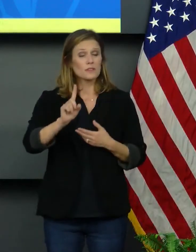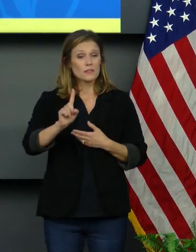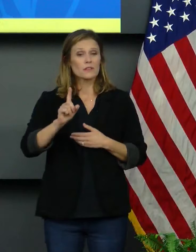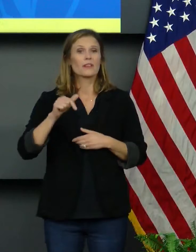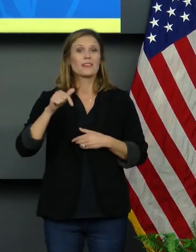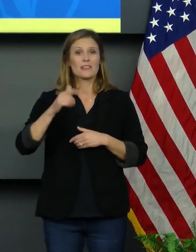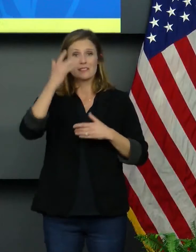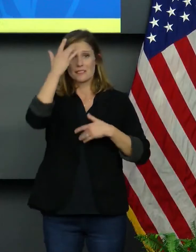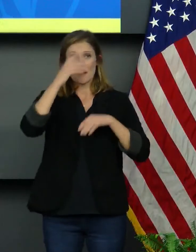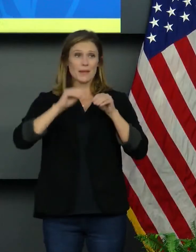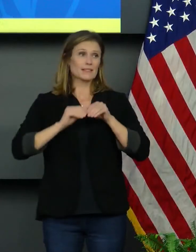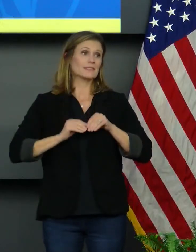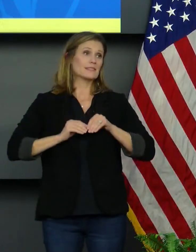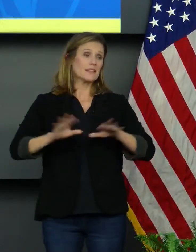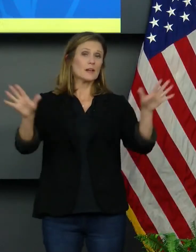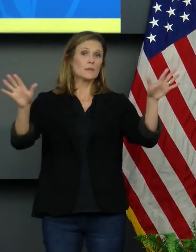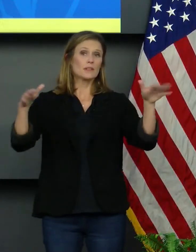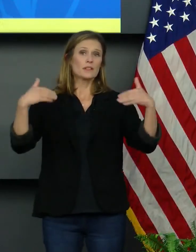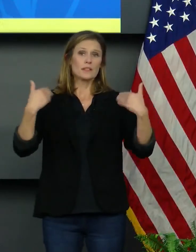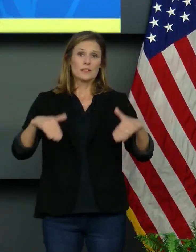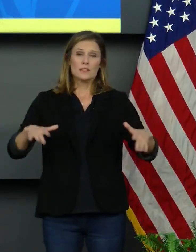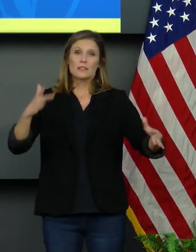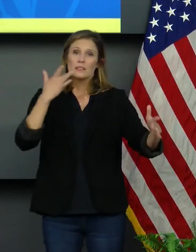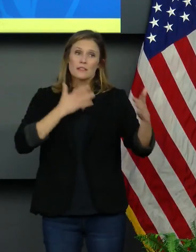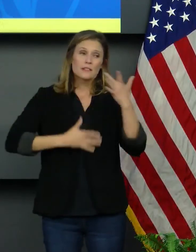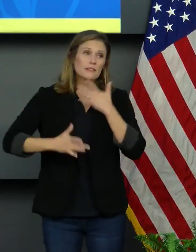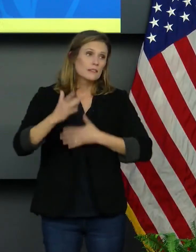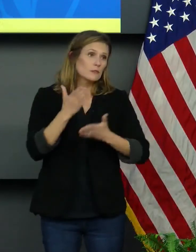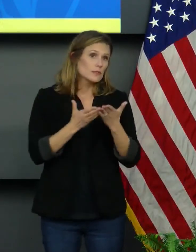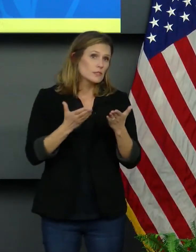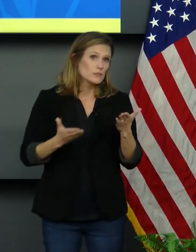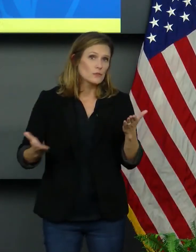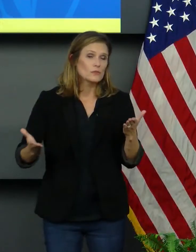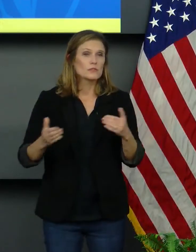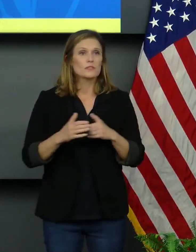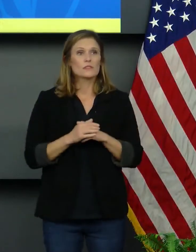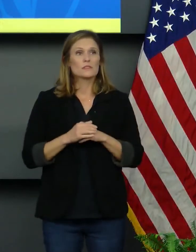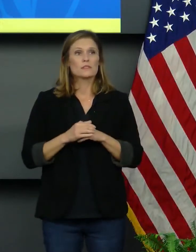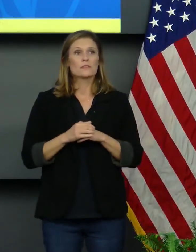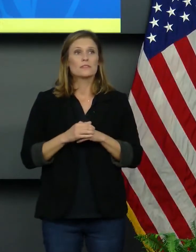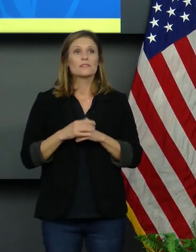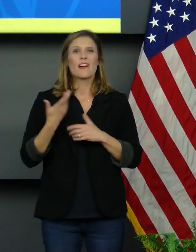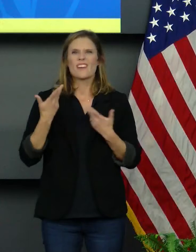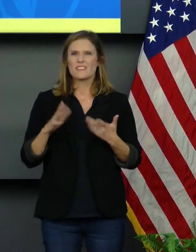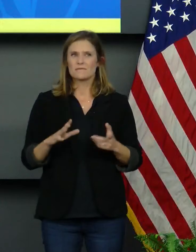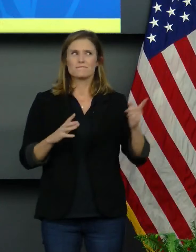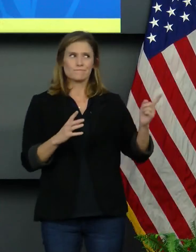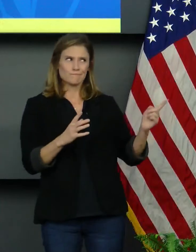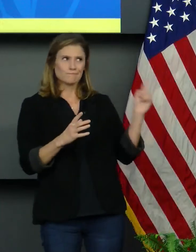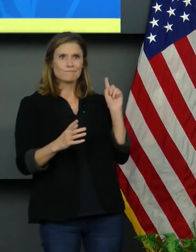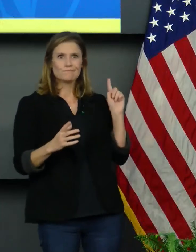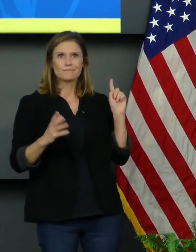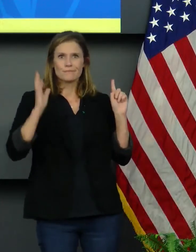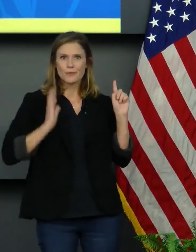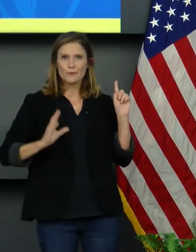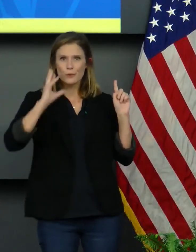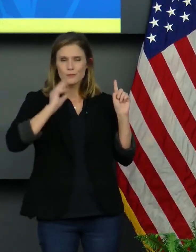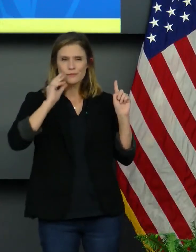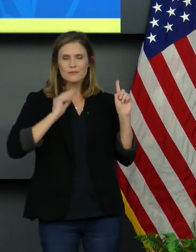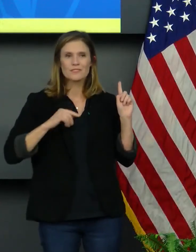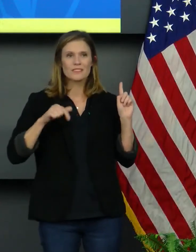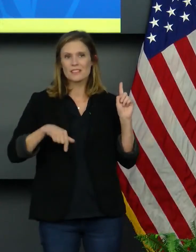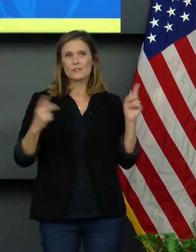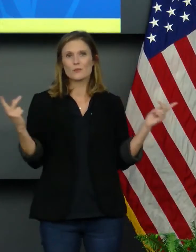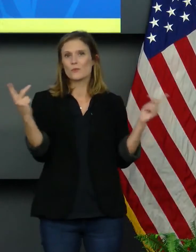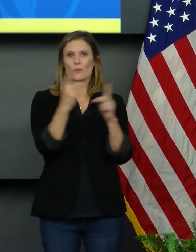this pandemic is completely stretching our resources, and I've been here before talking about this, but this is worse than